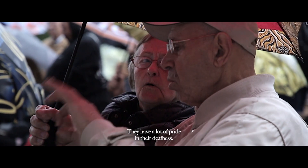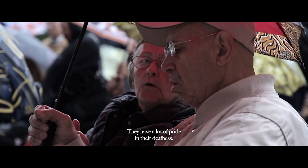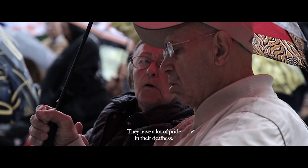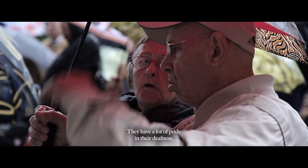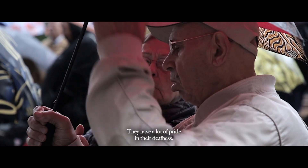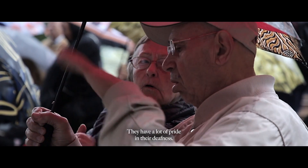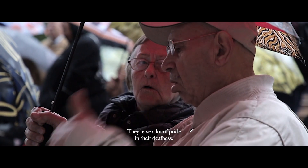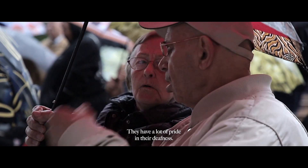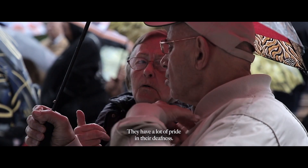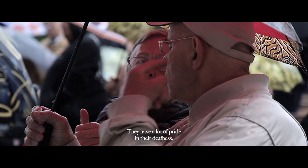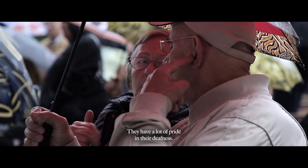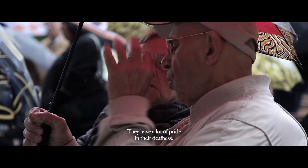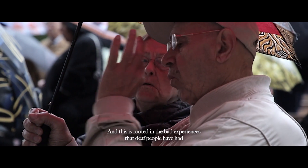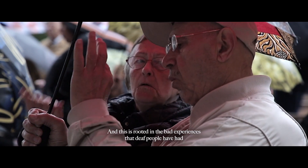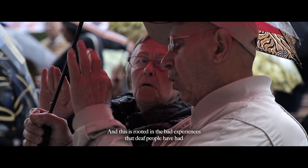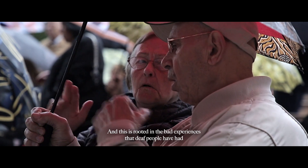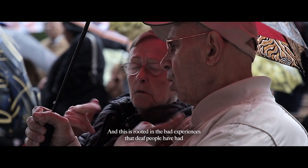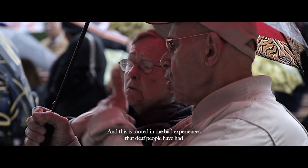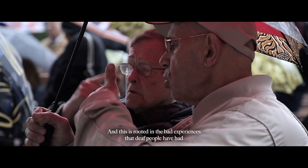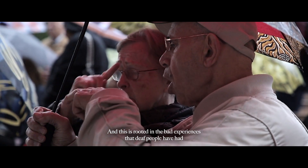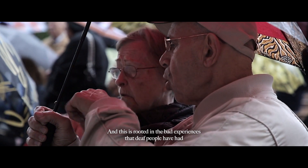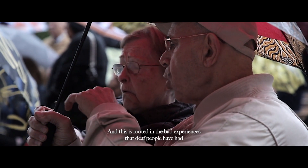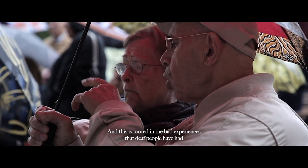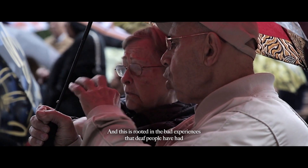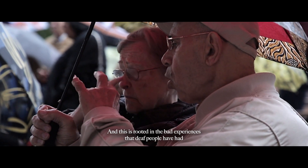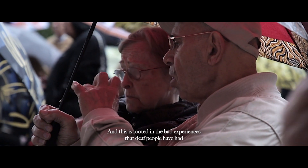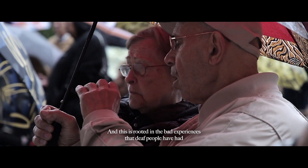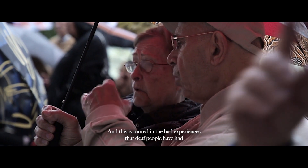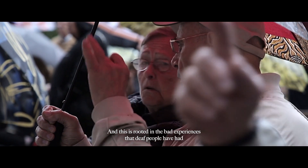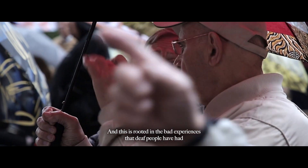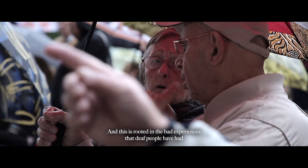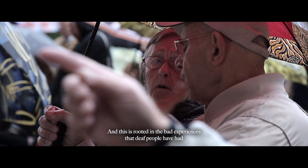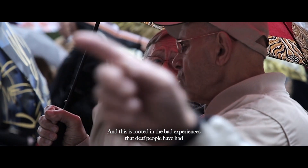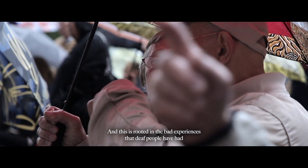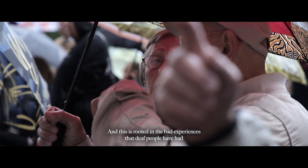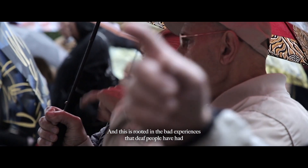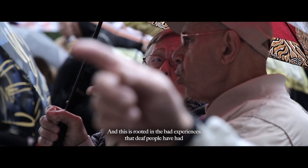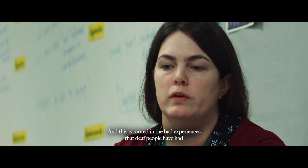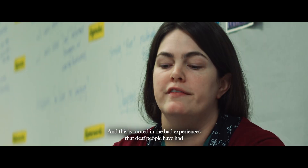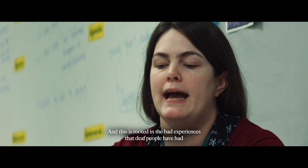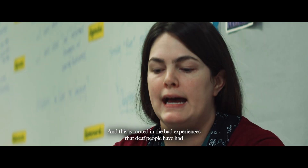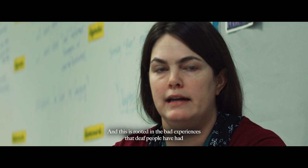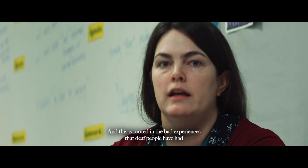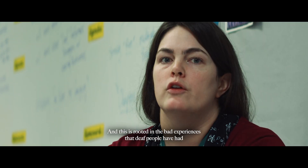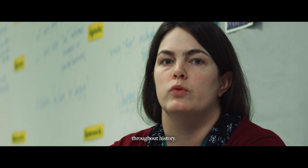they have a lot of pride in their deafness. And this is rooted in the bad experiences that deaf people have had